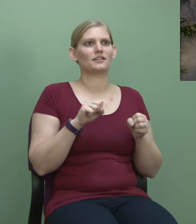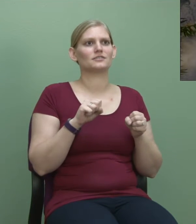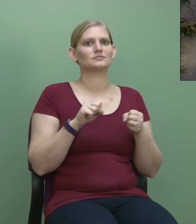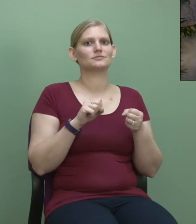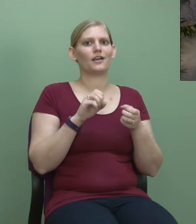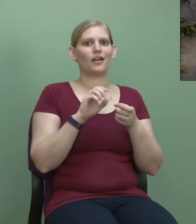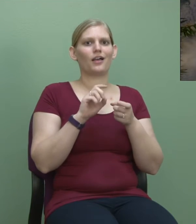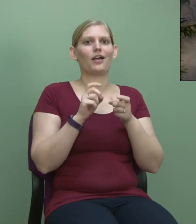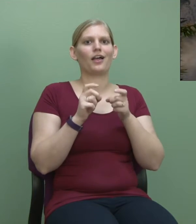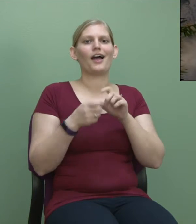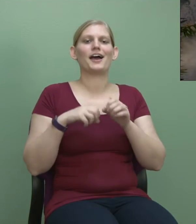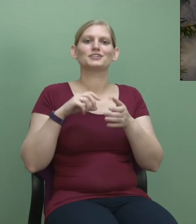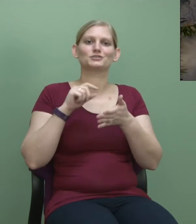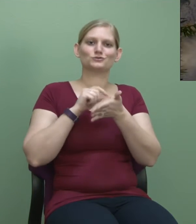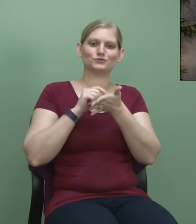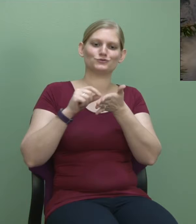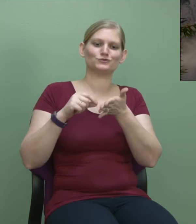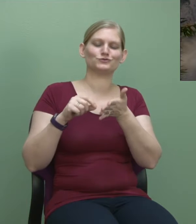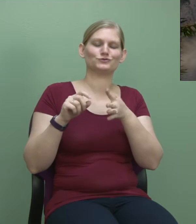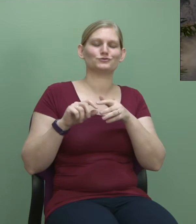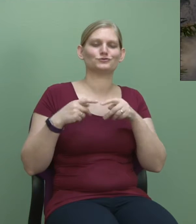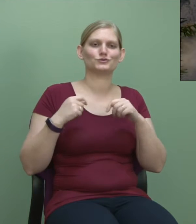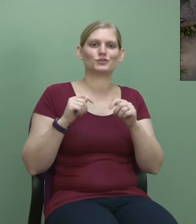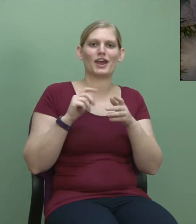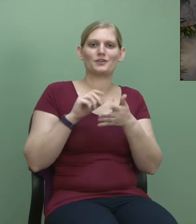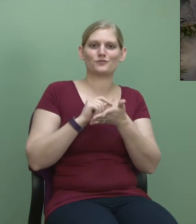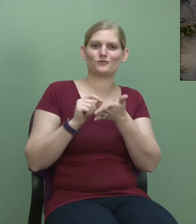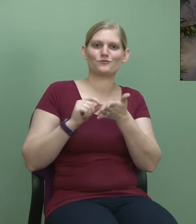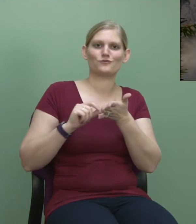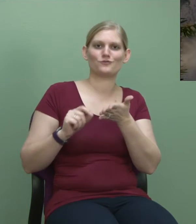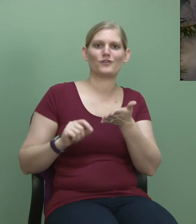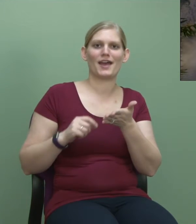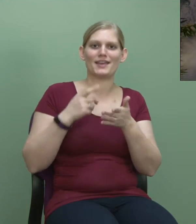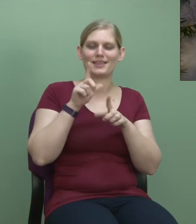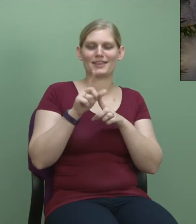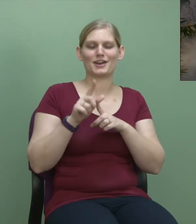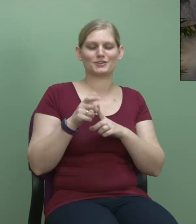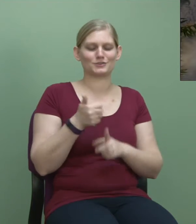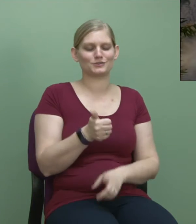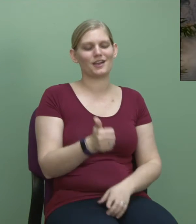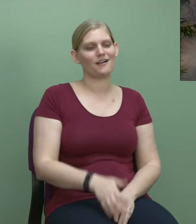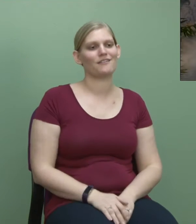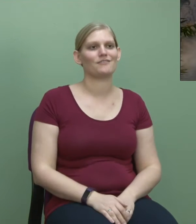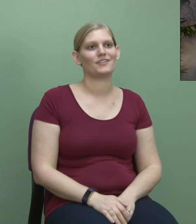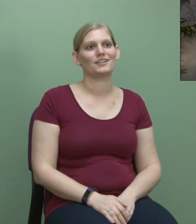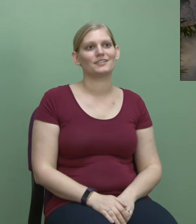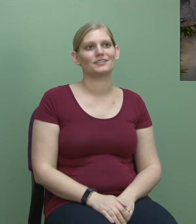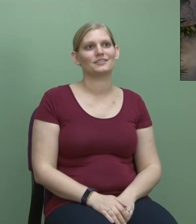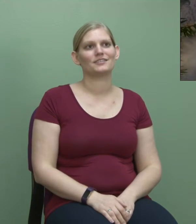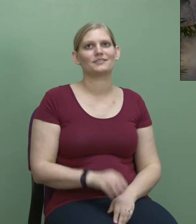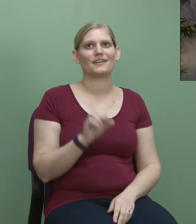letters herself and remember what they might go with.